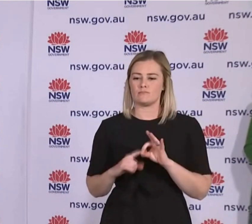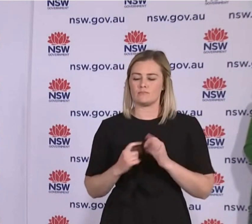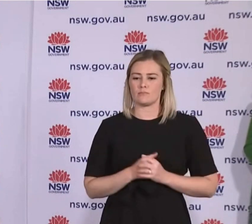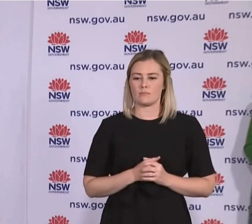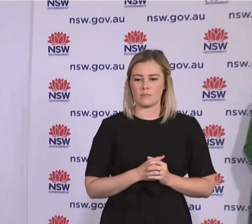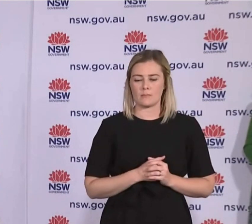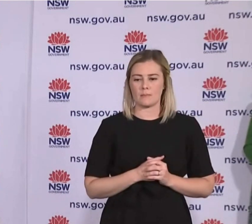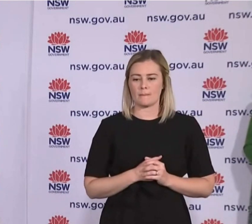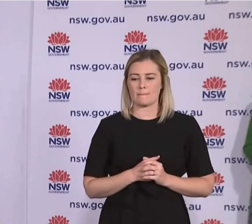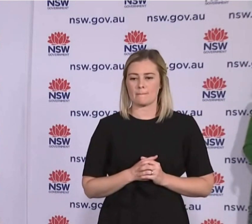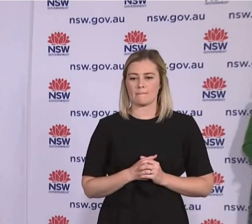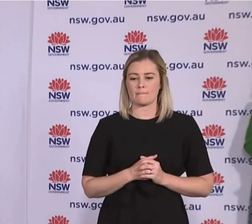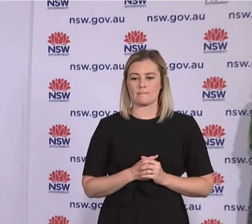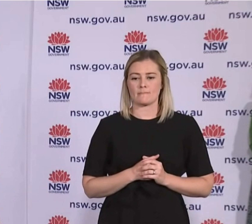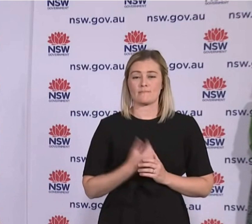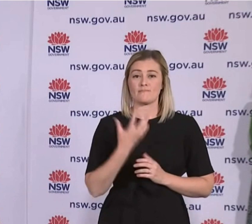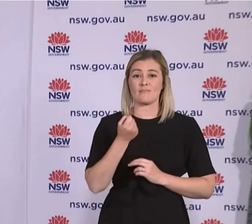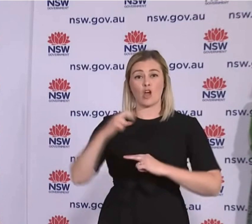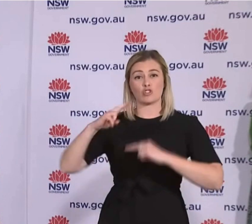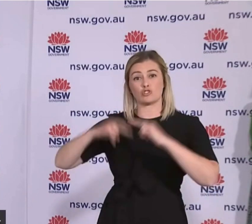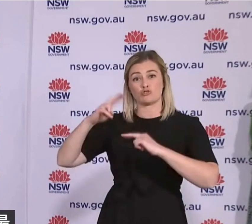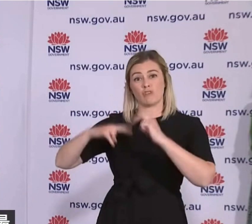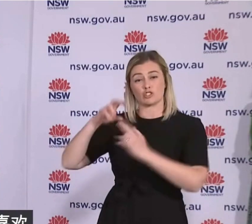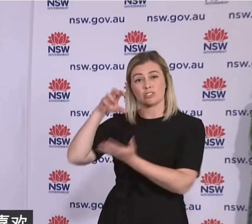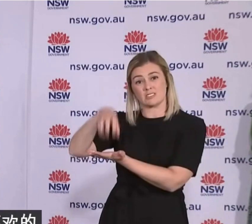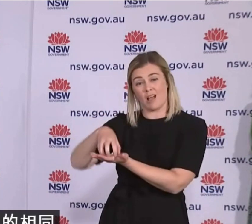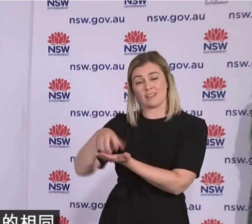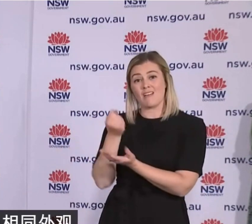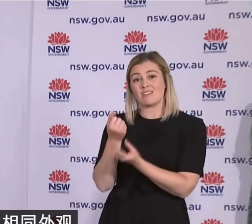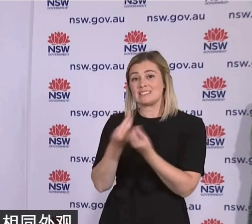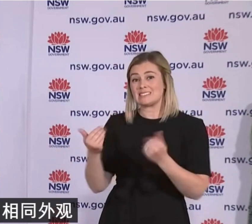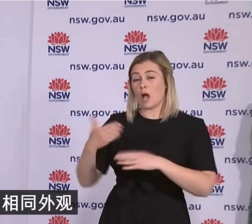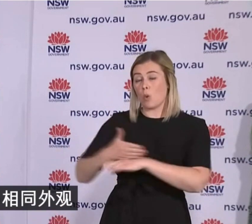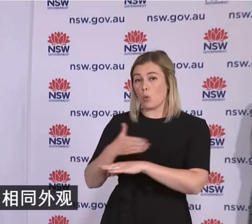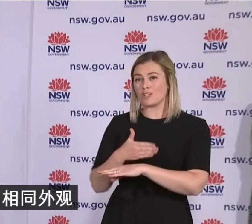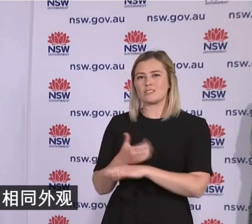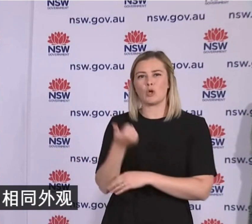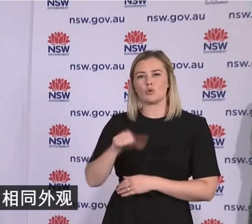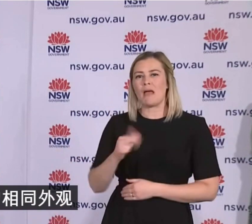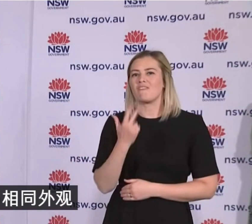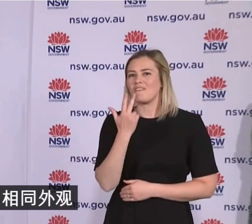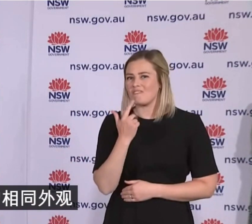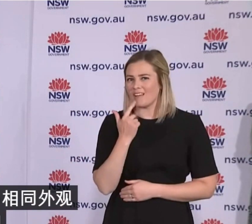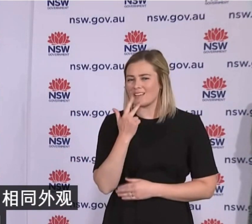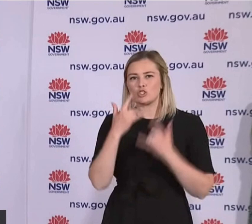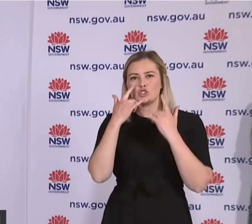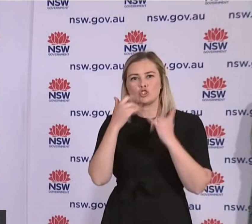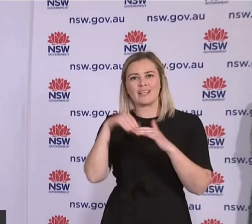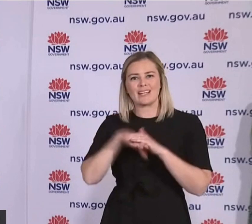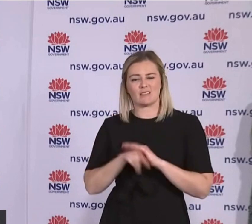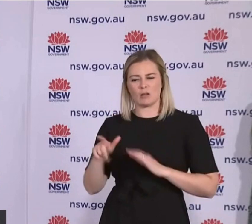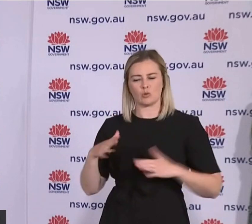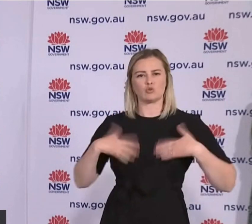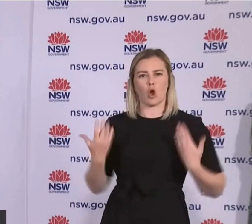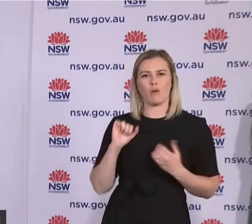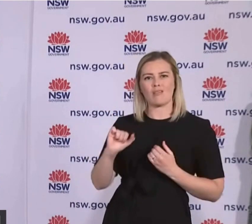that tradies at construction sites are using a fake but identical looking check-in page so they can avoid their contact